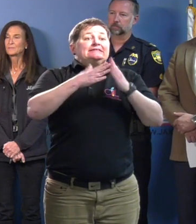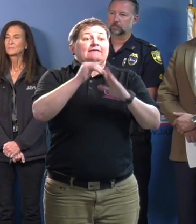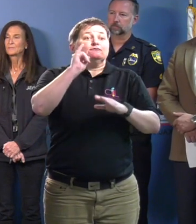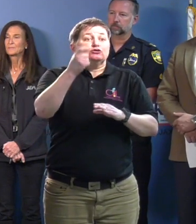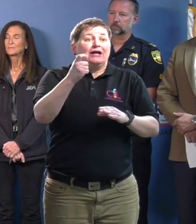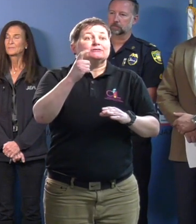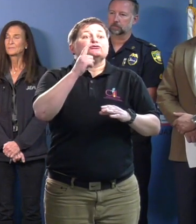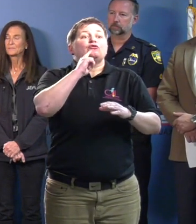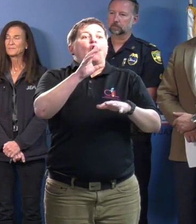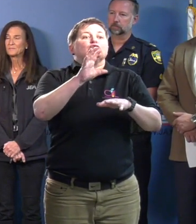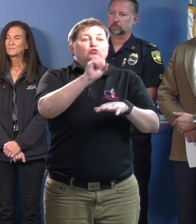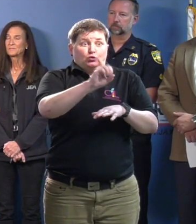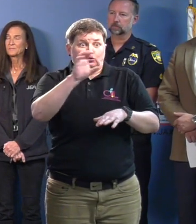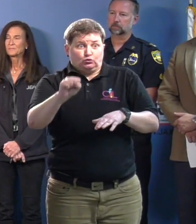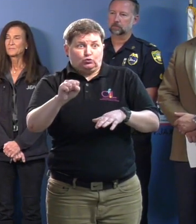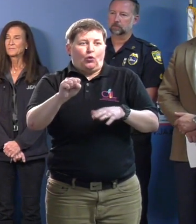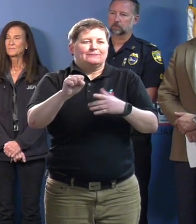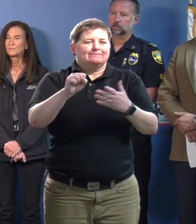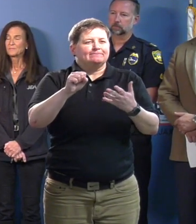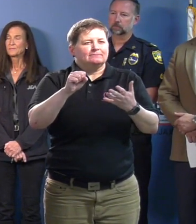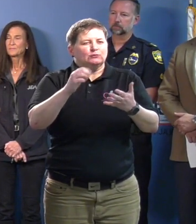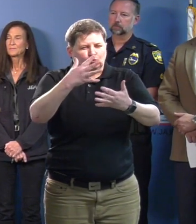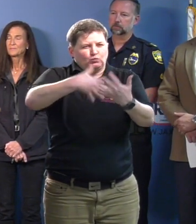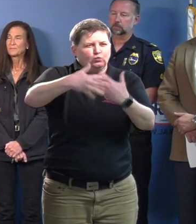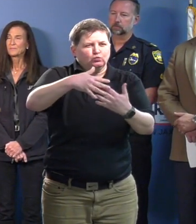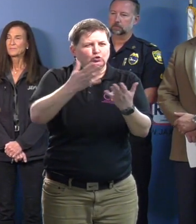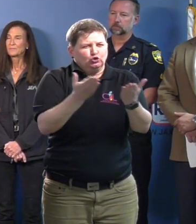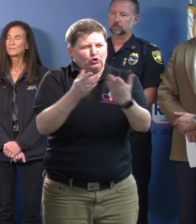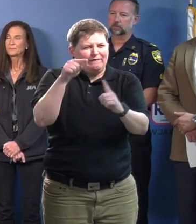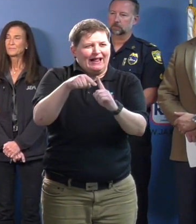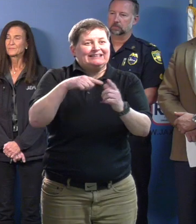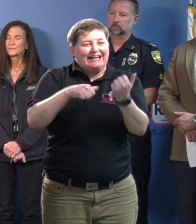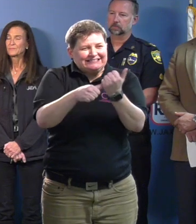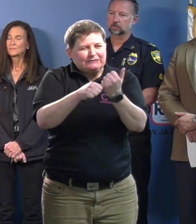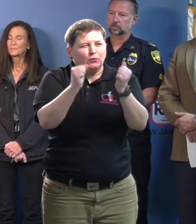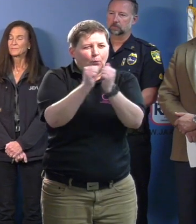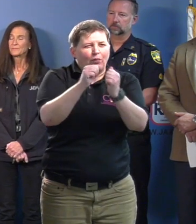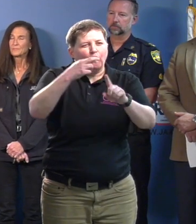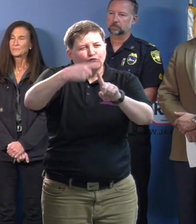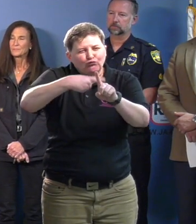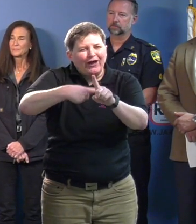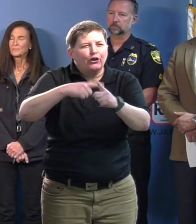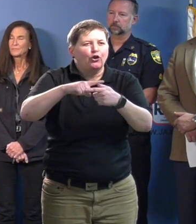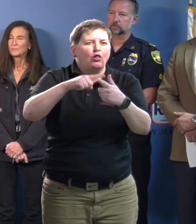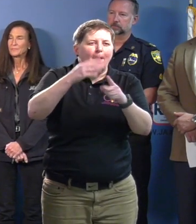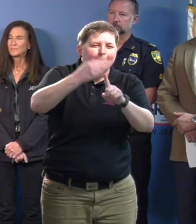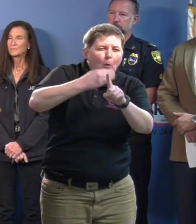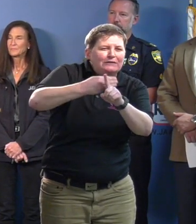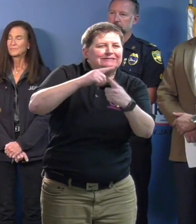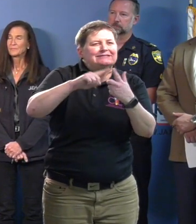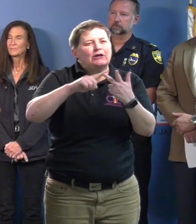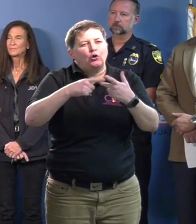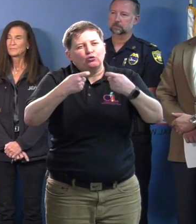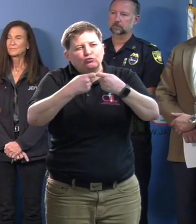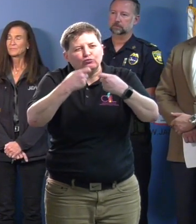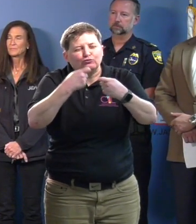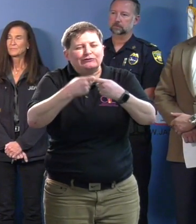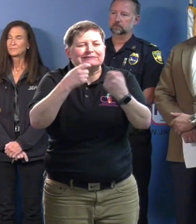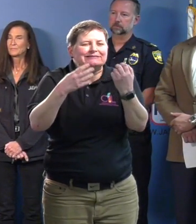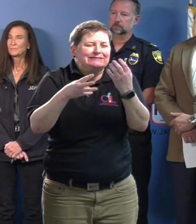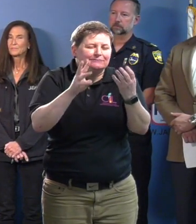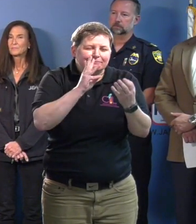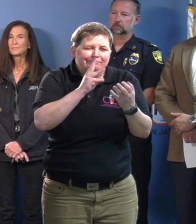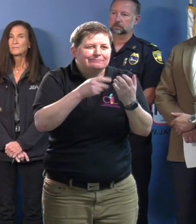can assist with rent, mortgage, and utility assistance for citizens who qualify. Now that funding isn't usually used